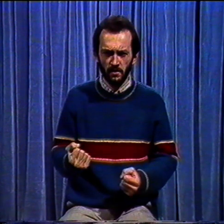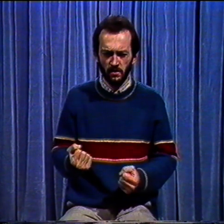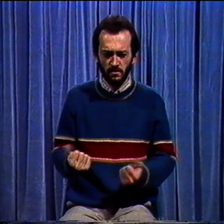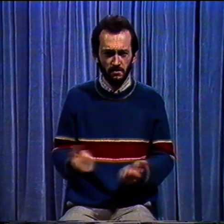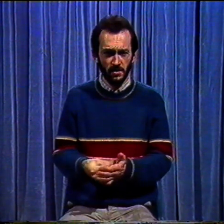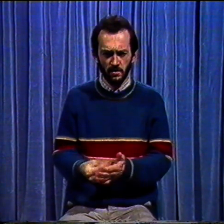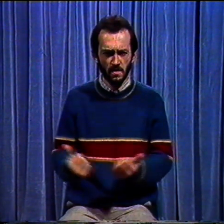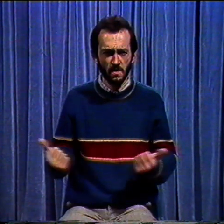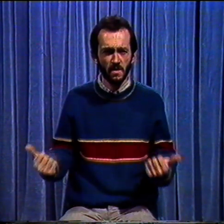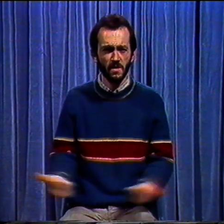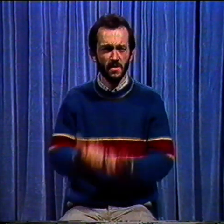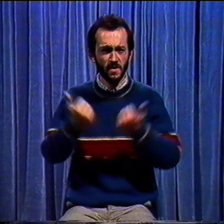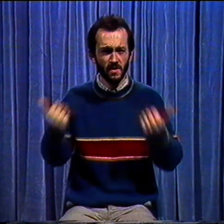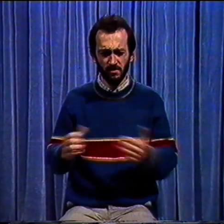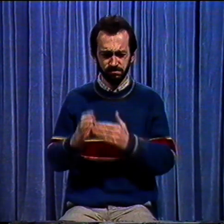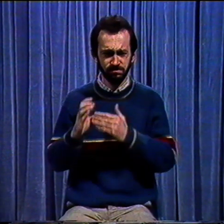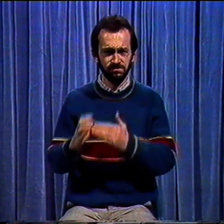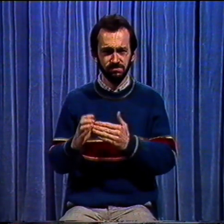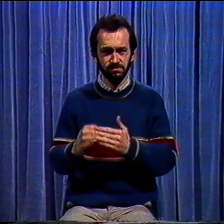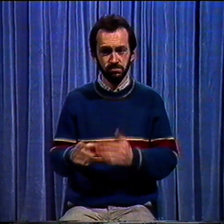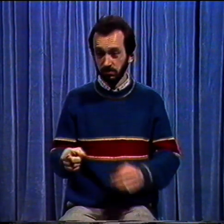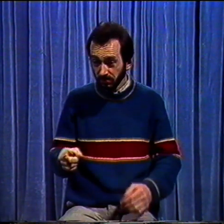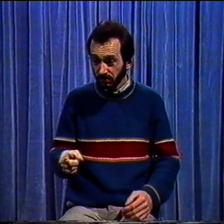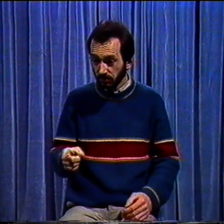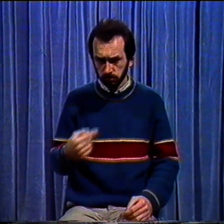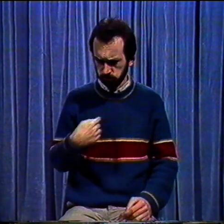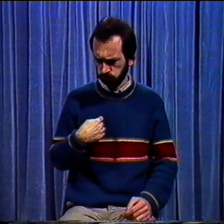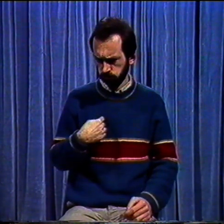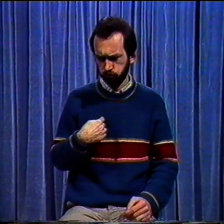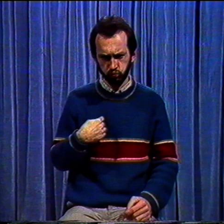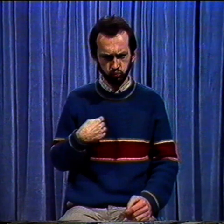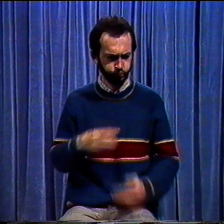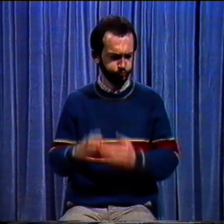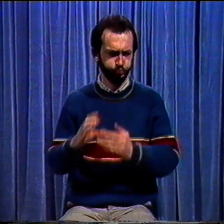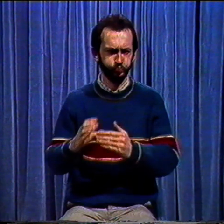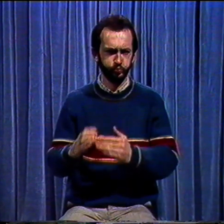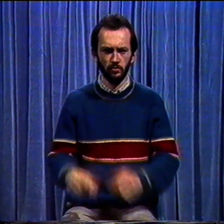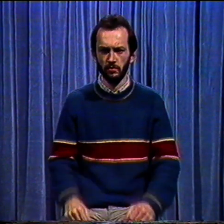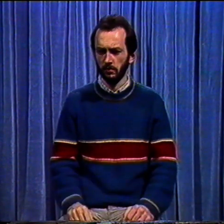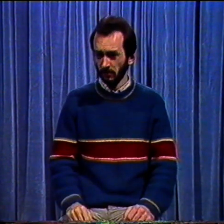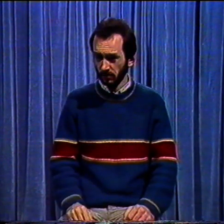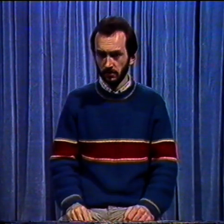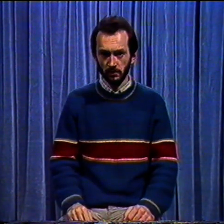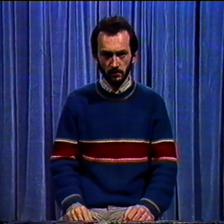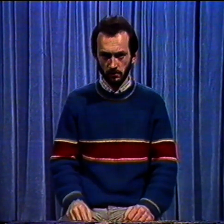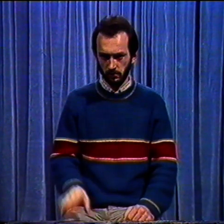I've got lots of money, bags of money. You have? Yes, I have. Lots of money.